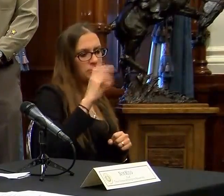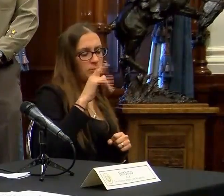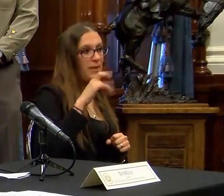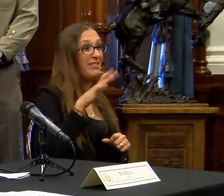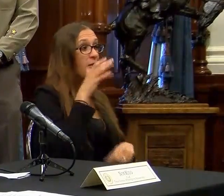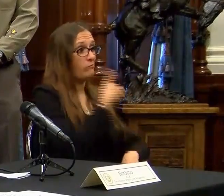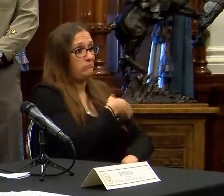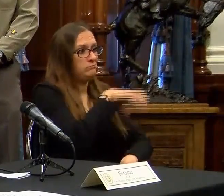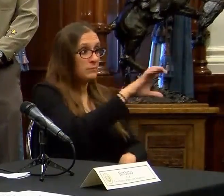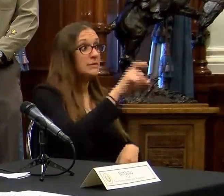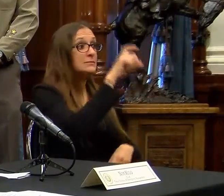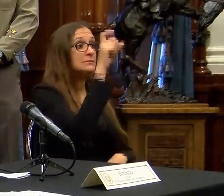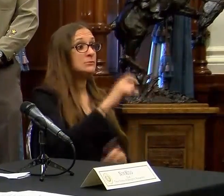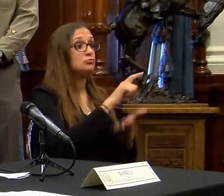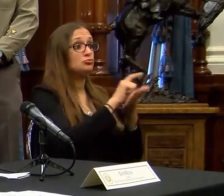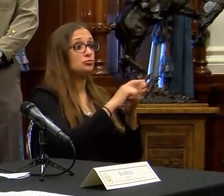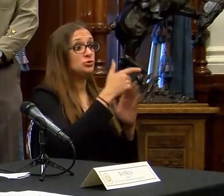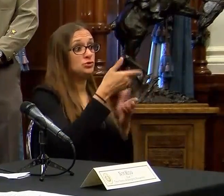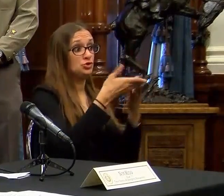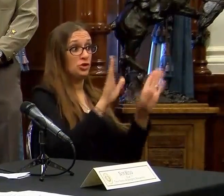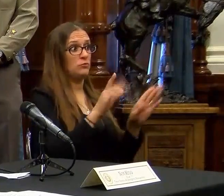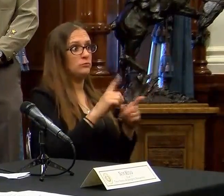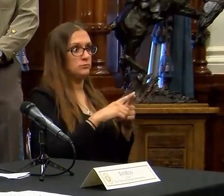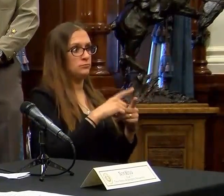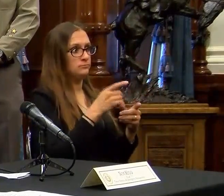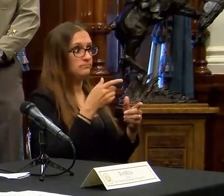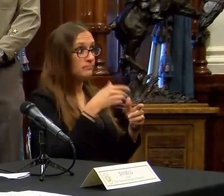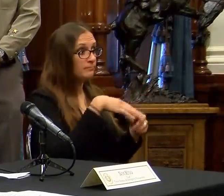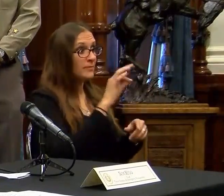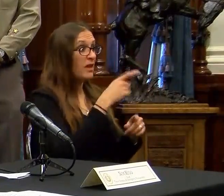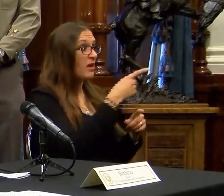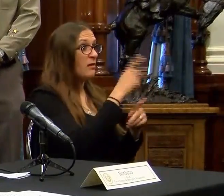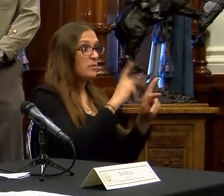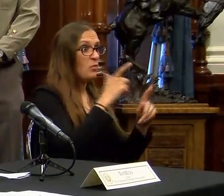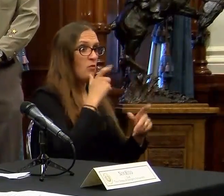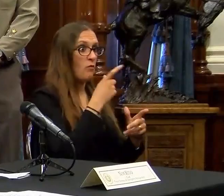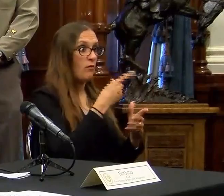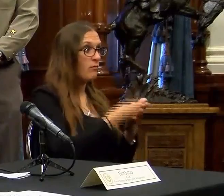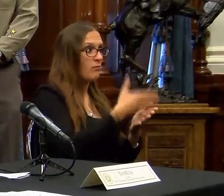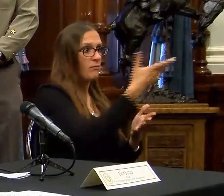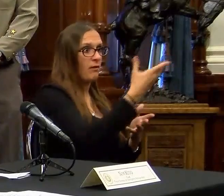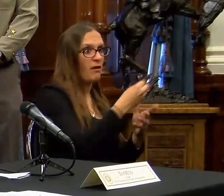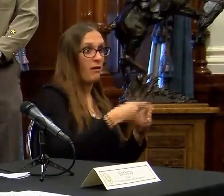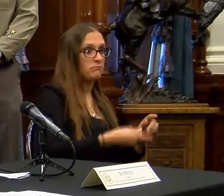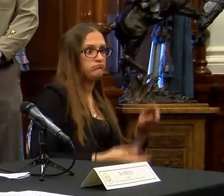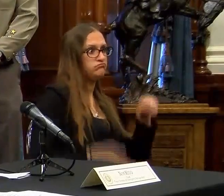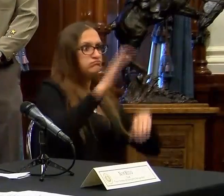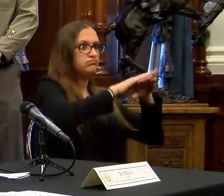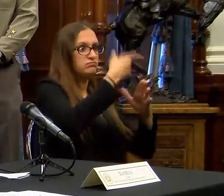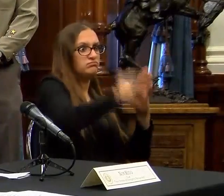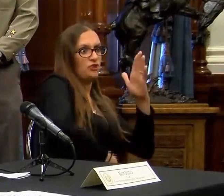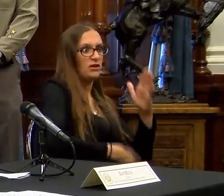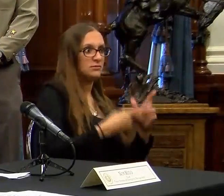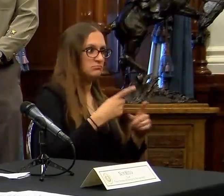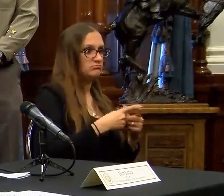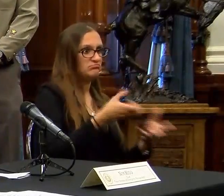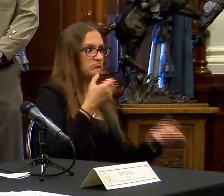the Texas Attorney General to pursue cases of price gouging and ensure that offenders are prosecuted to the fullest extent of the